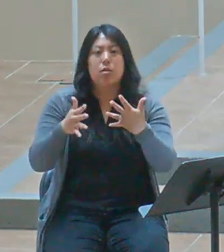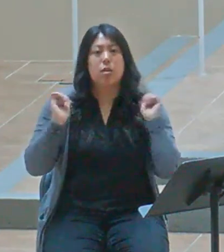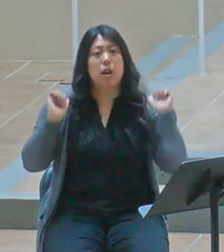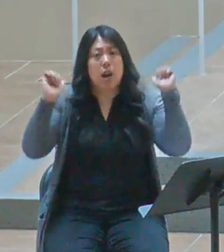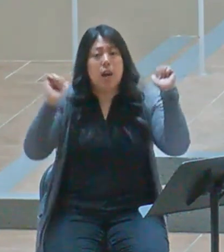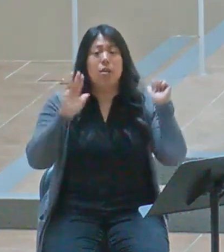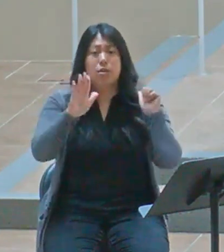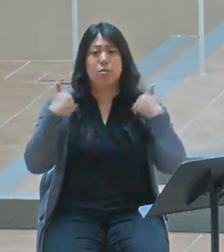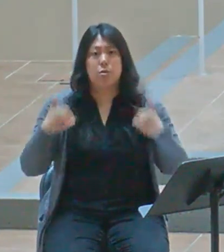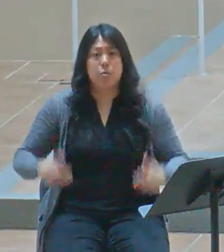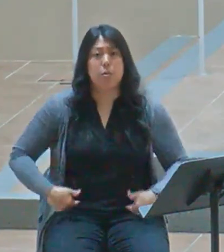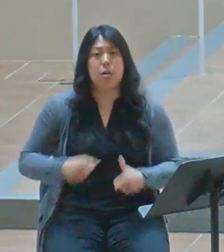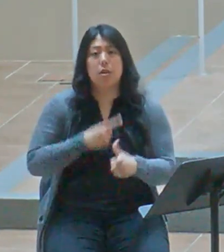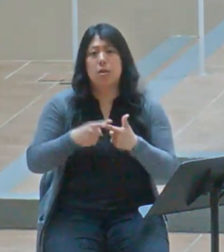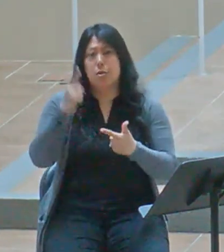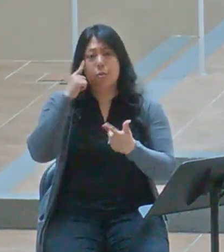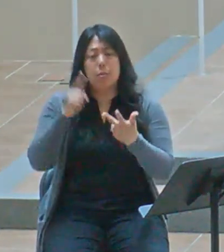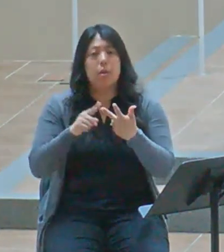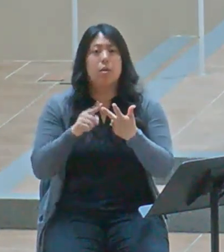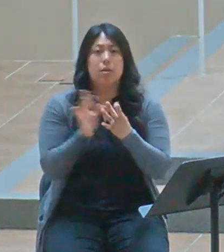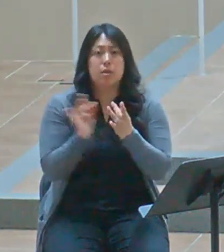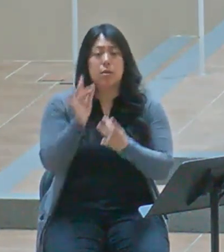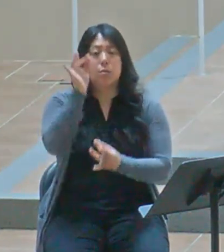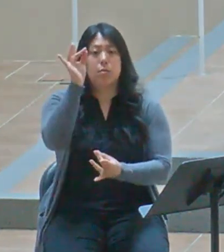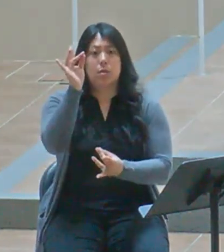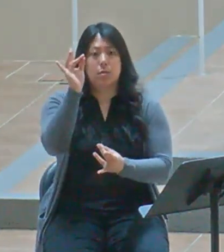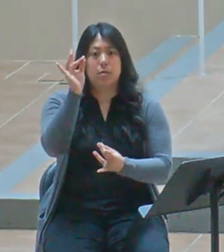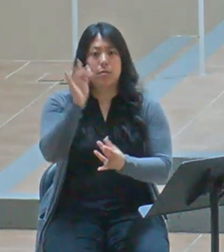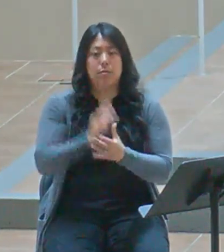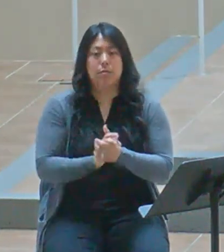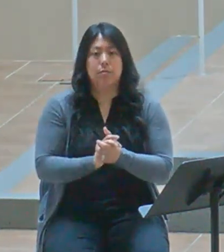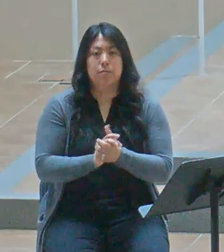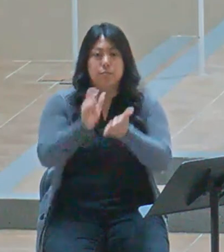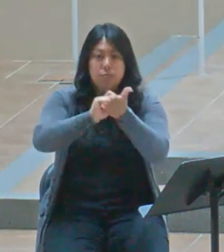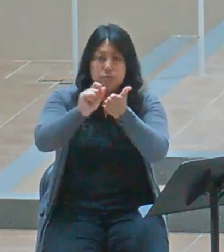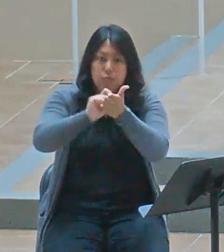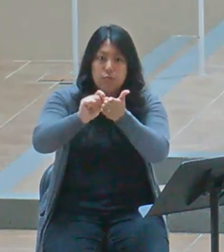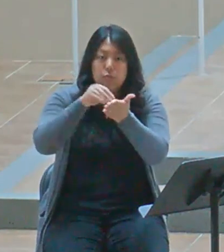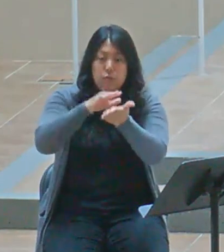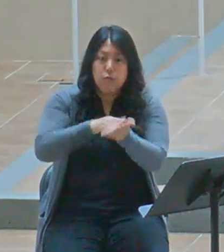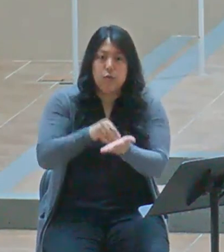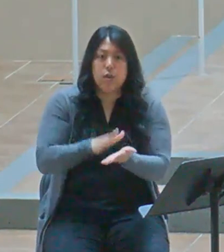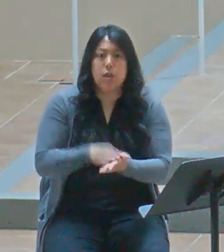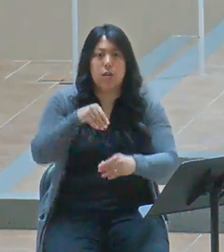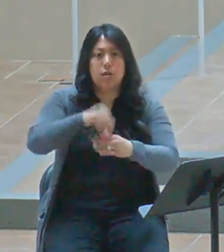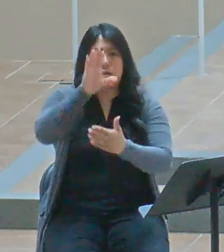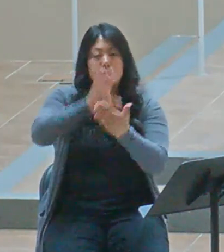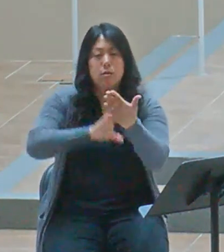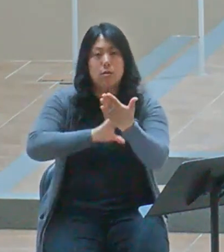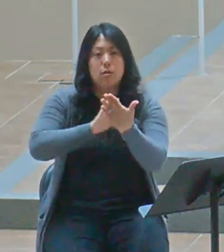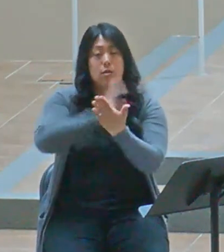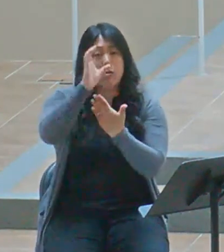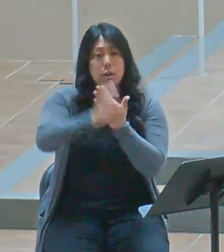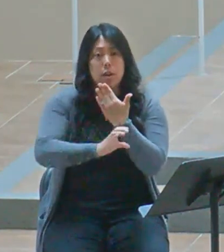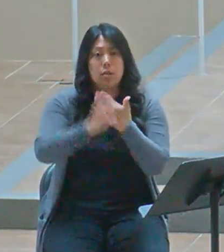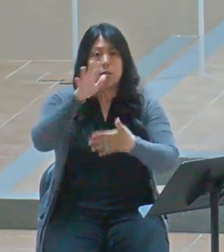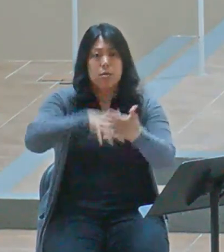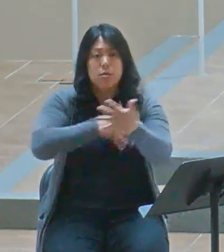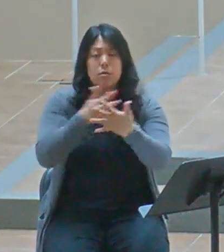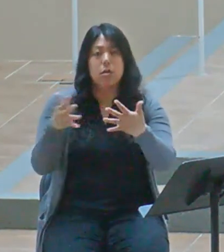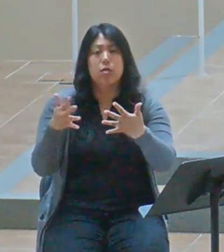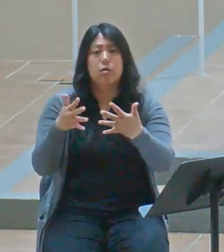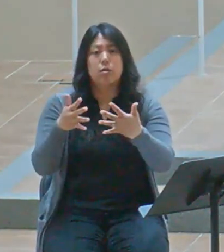mind, your body, and your spirit. Write down in your calendar or wherever you need